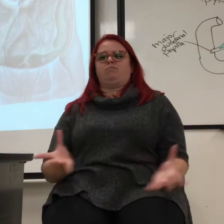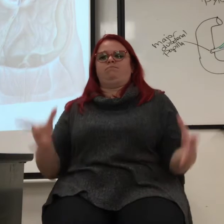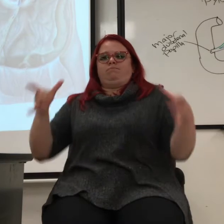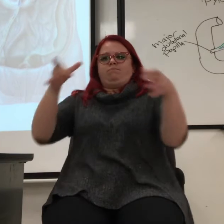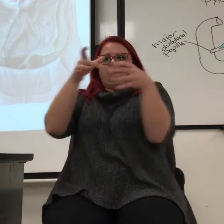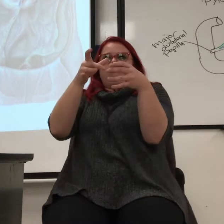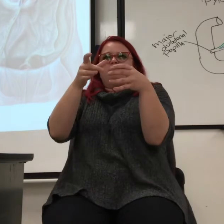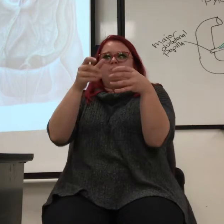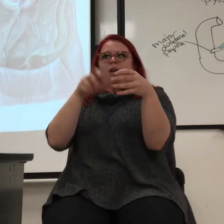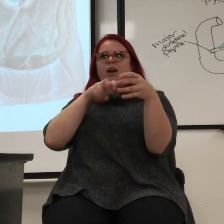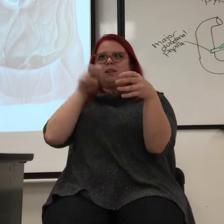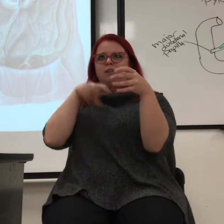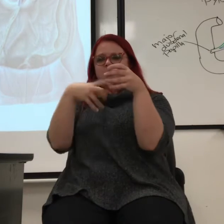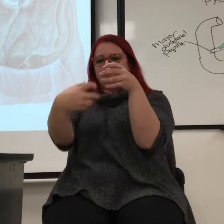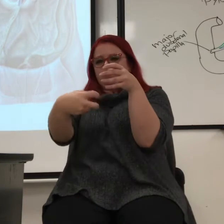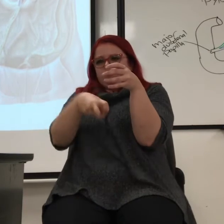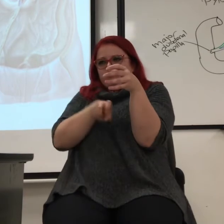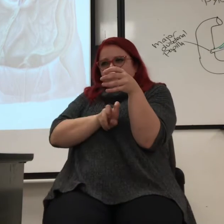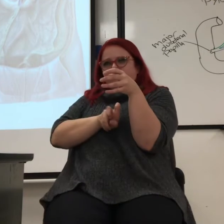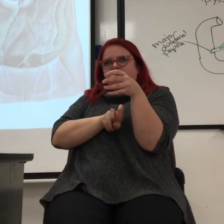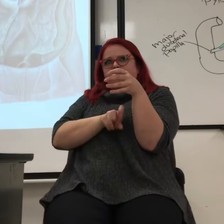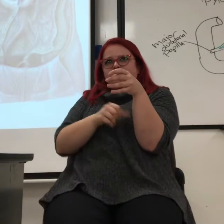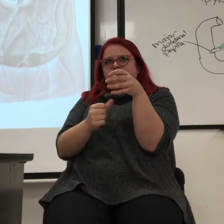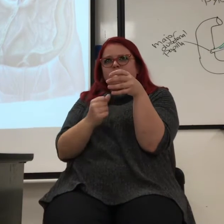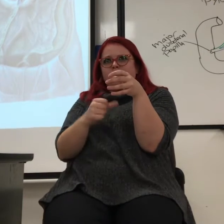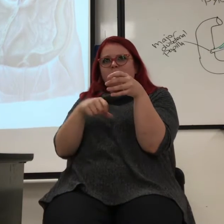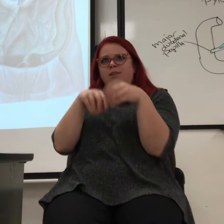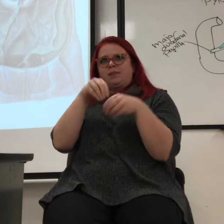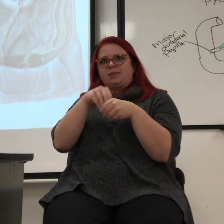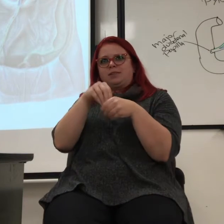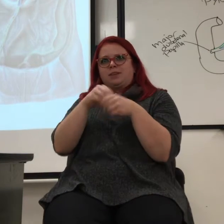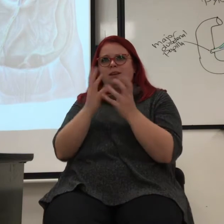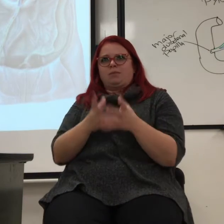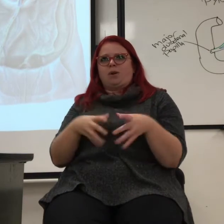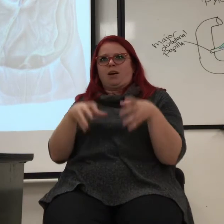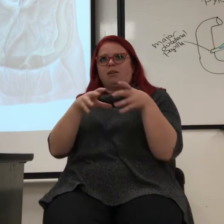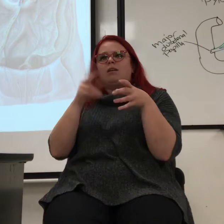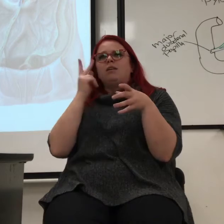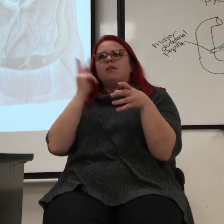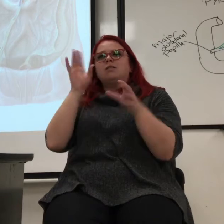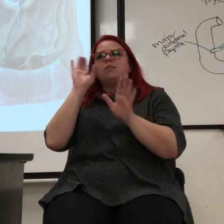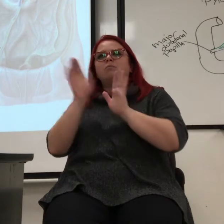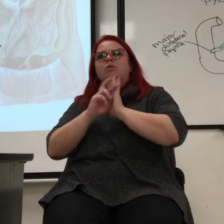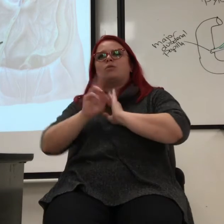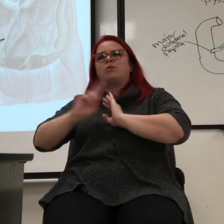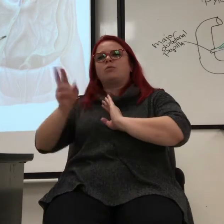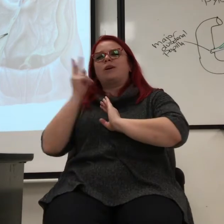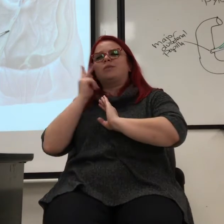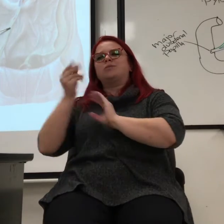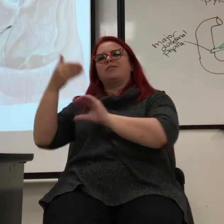back. So look at the picture on the right. Do you see this cut edge?